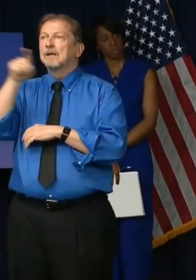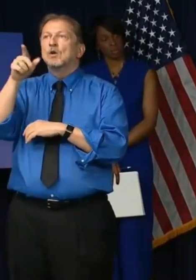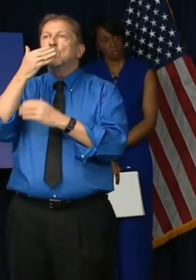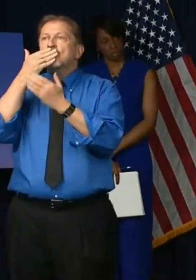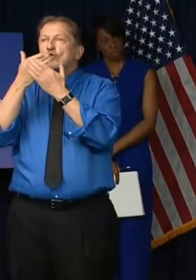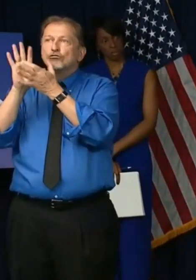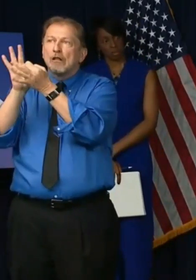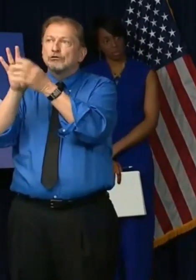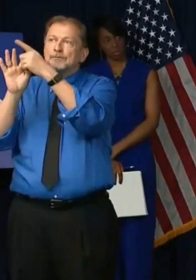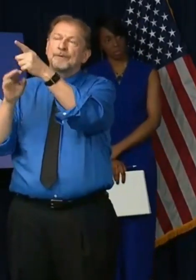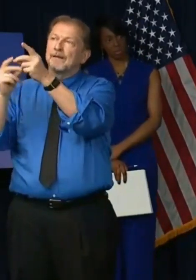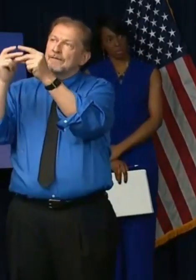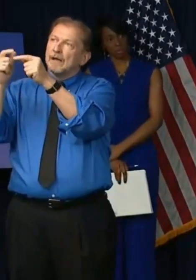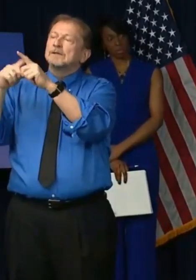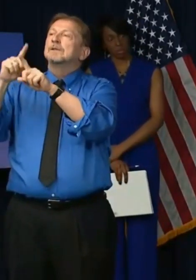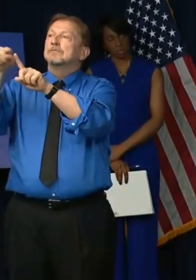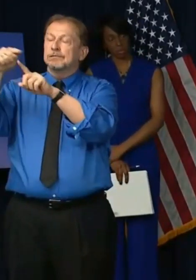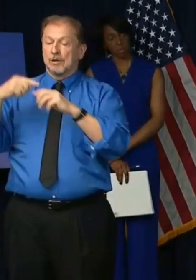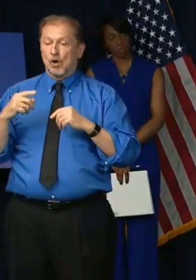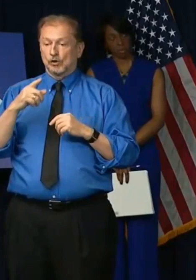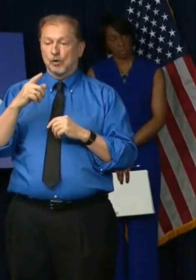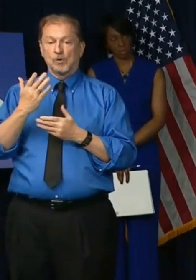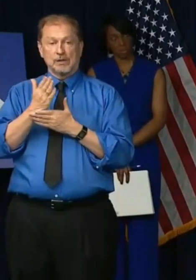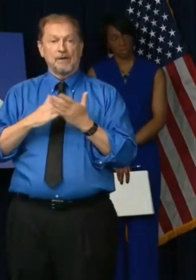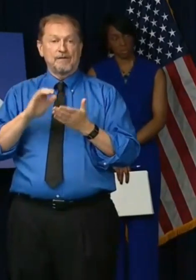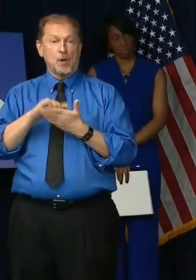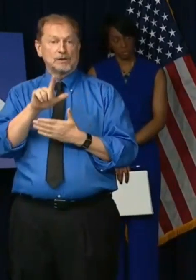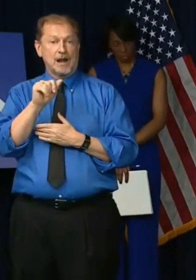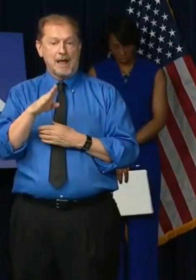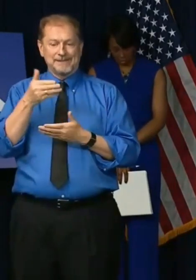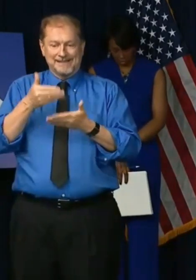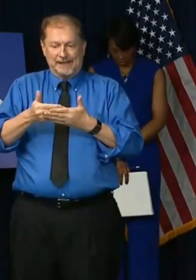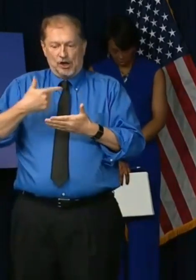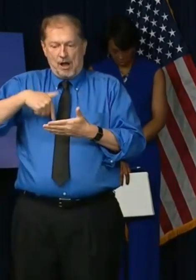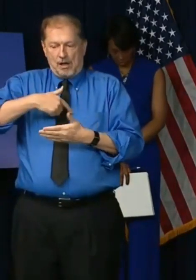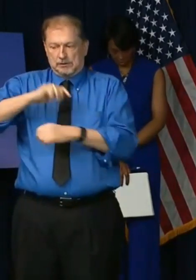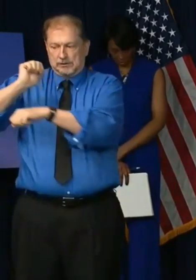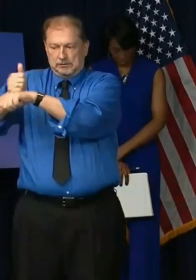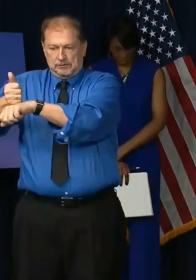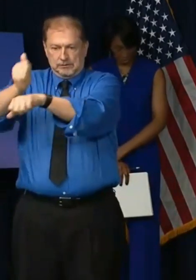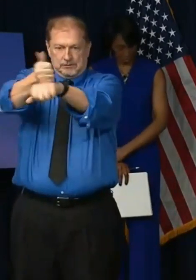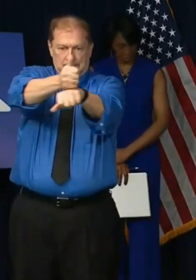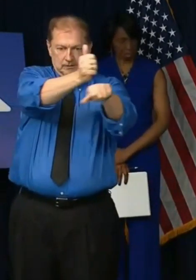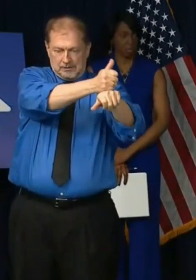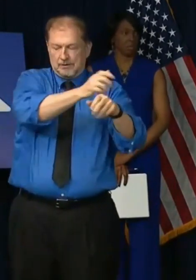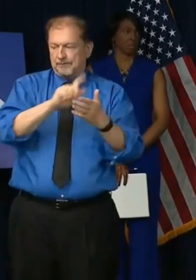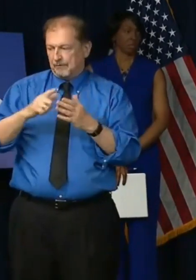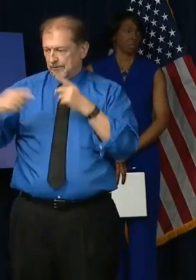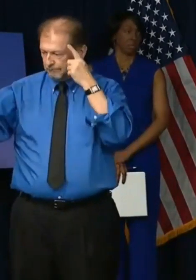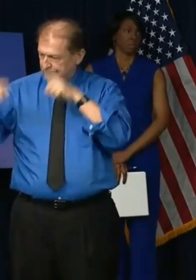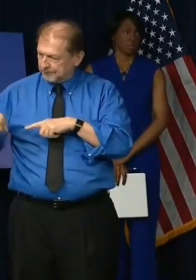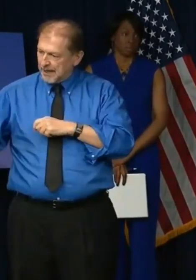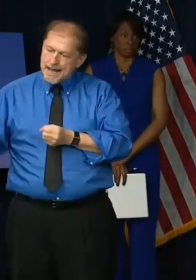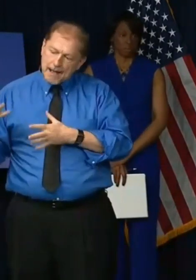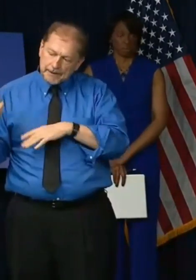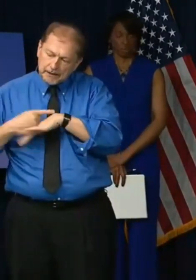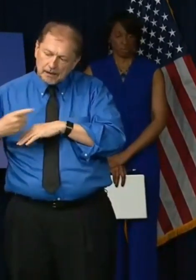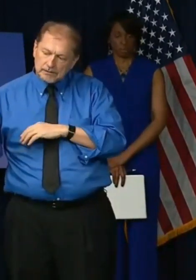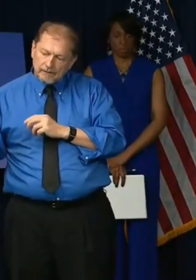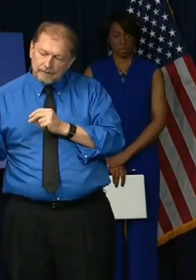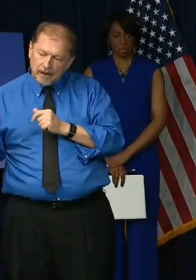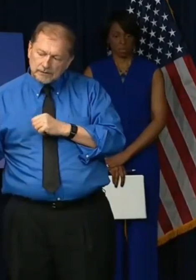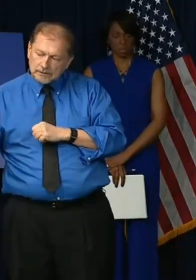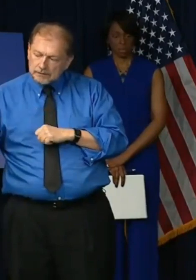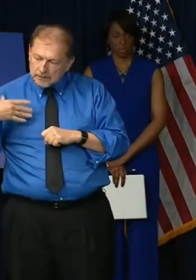tried to focus on commercial labs that are in our area. Number one, ones where we could have an agreement where we knew that they would return those